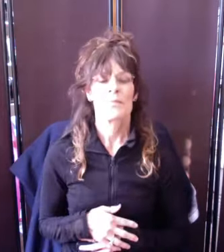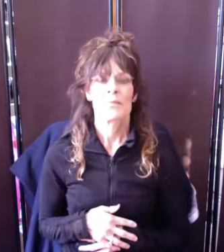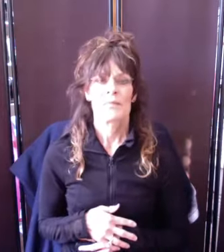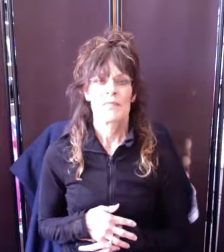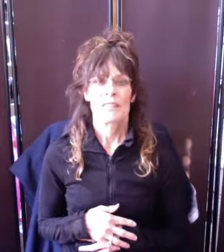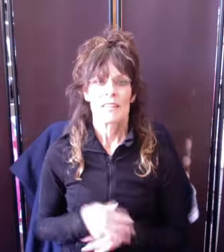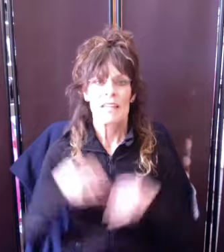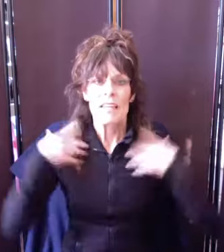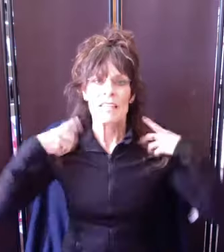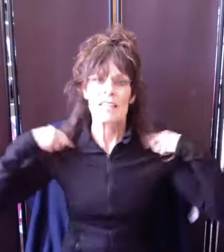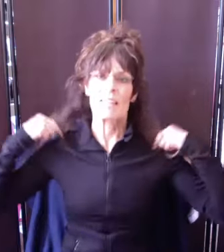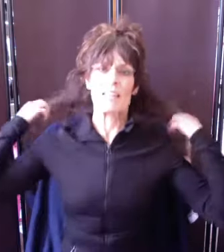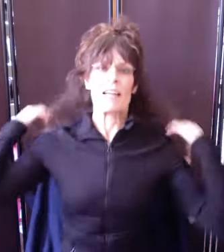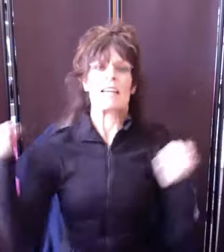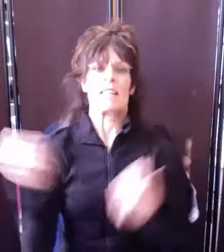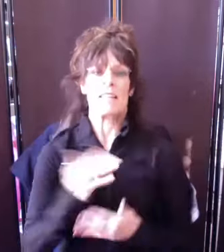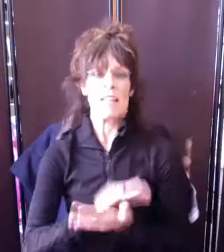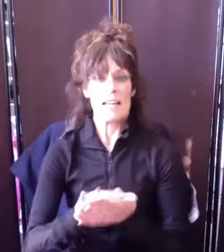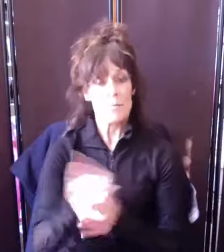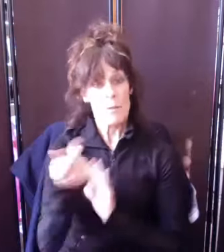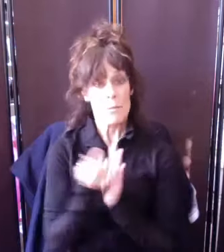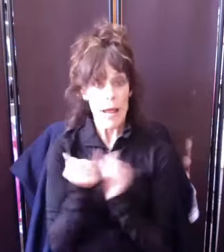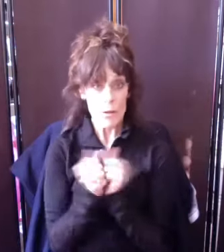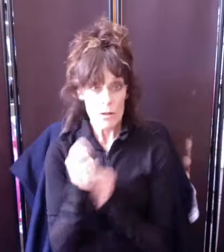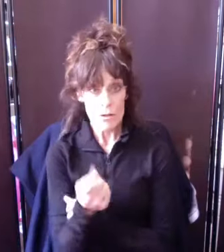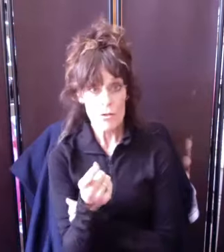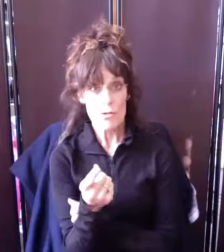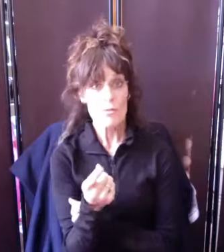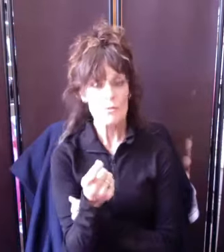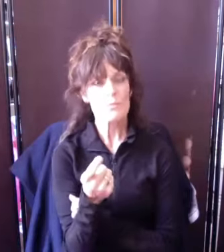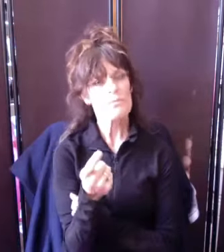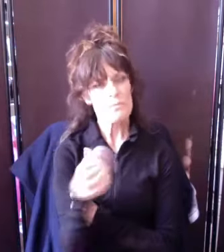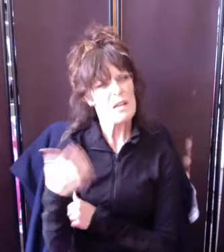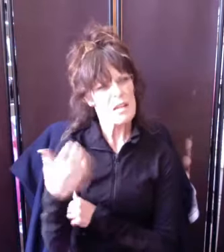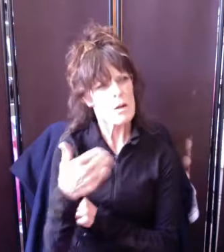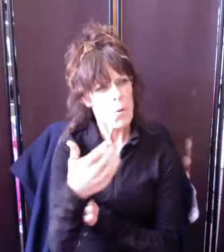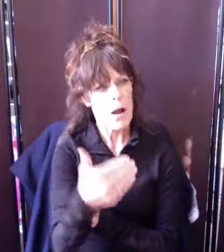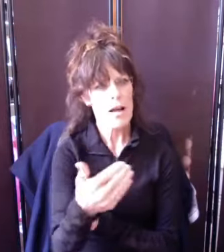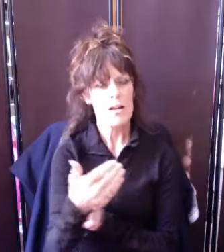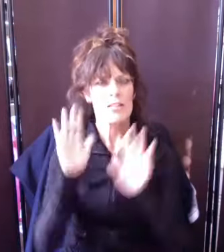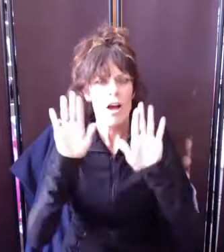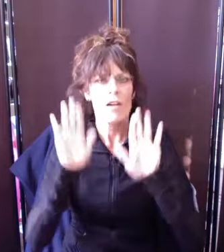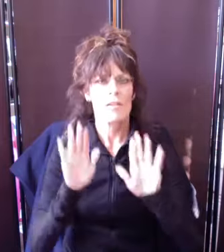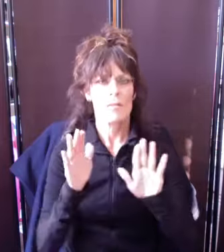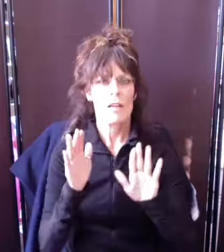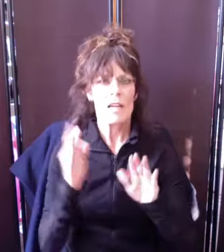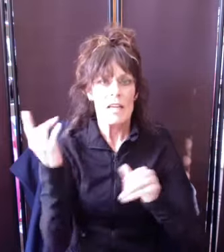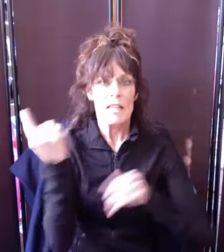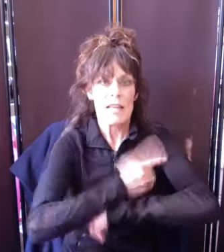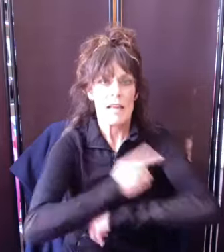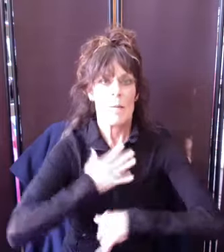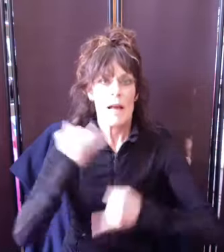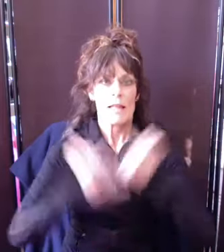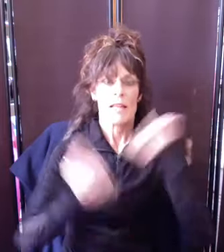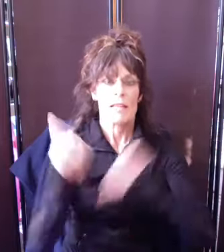it's nice to be back with you. It's been a little while since I visited your meeting, so it's great to be here. The date of my last drink was October the 13th,